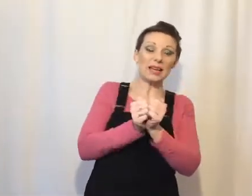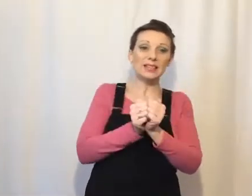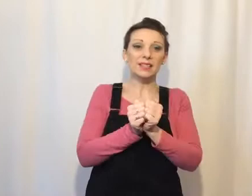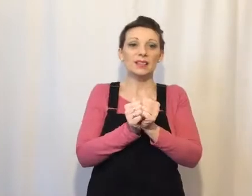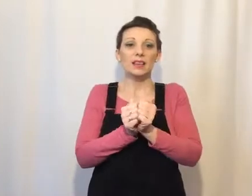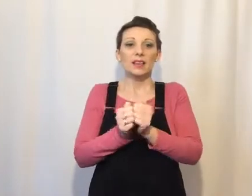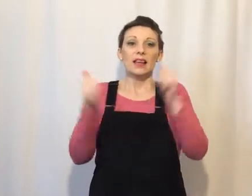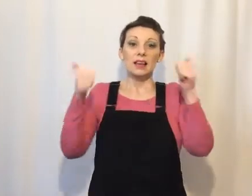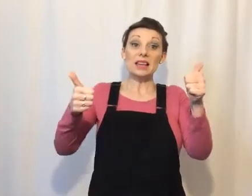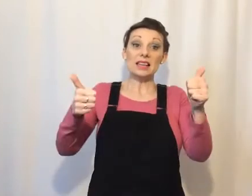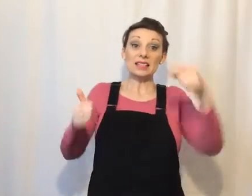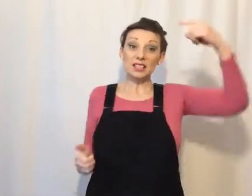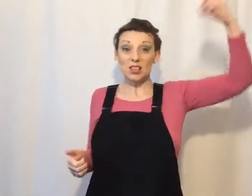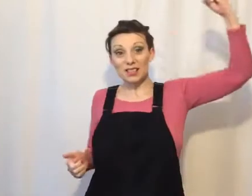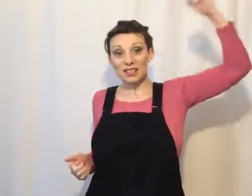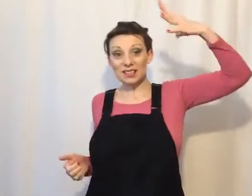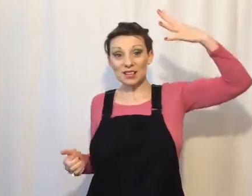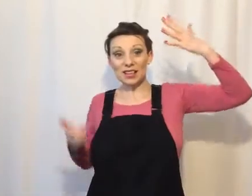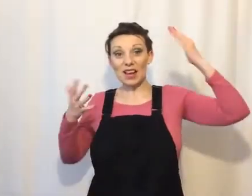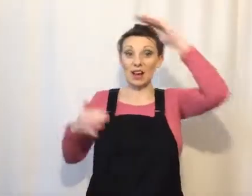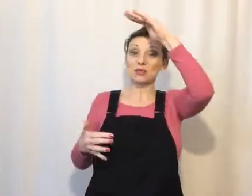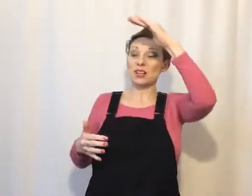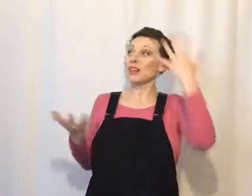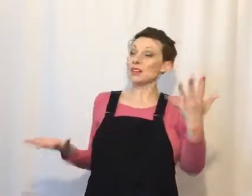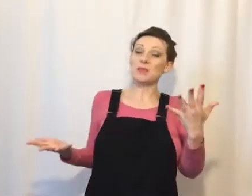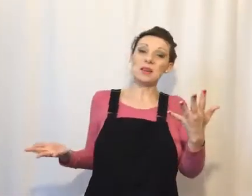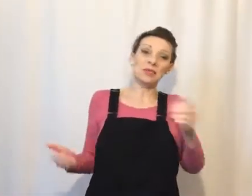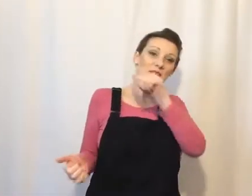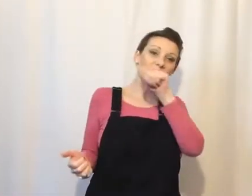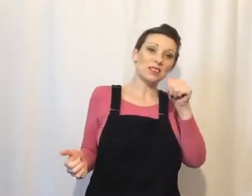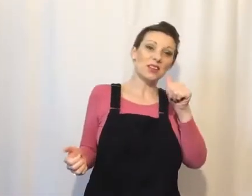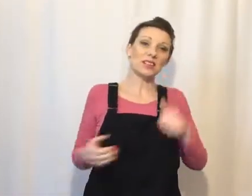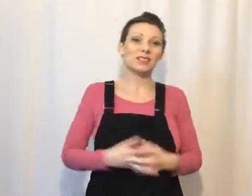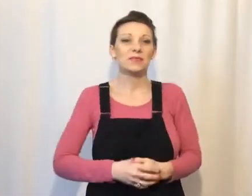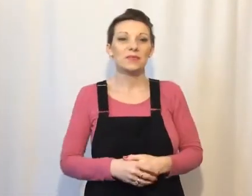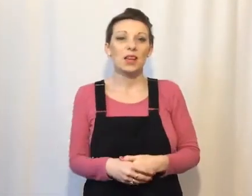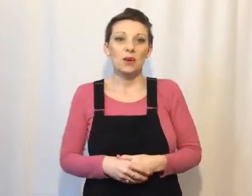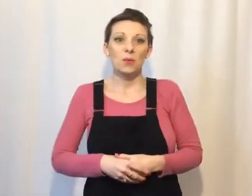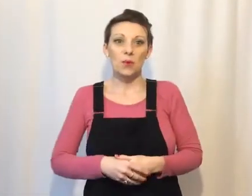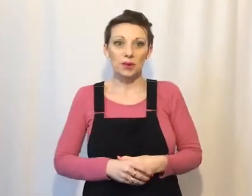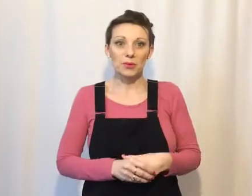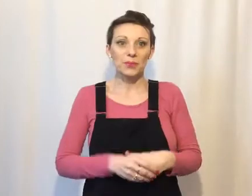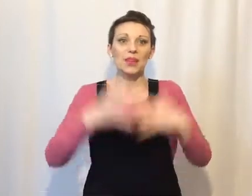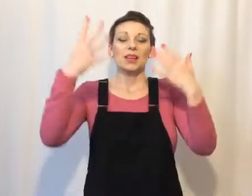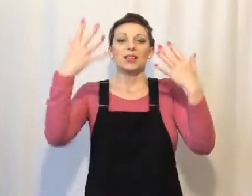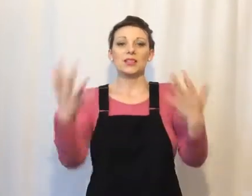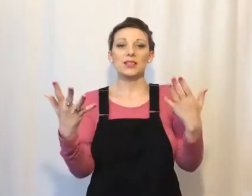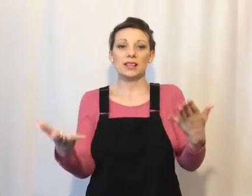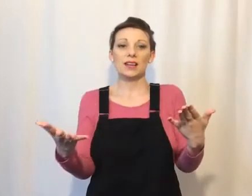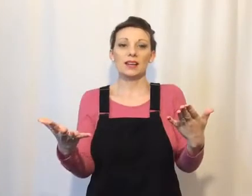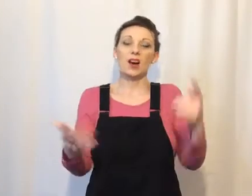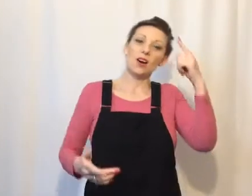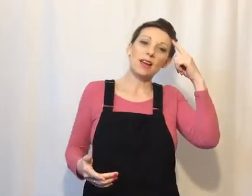weekend, and at least it's nice and sunny outside at the moment, so that's nice. Well, today I